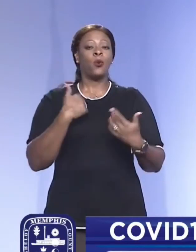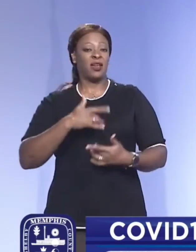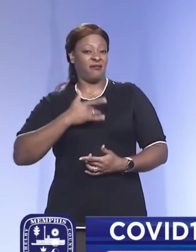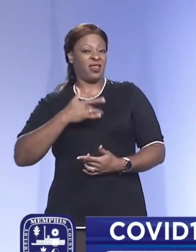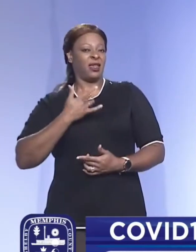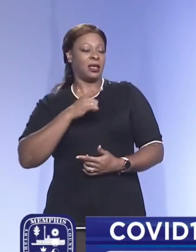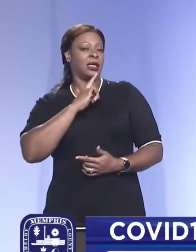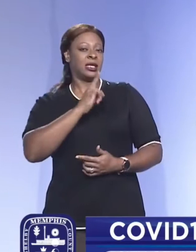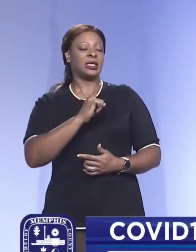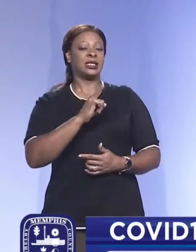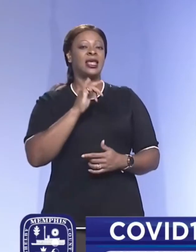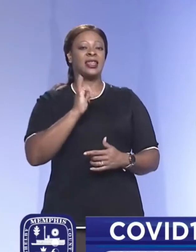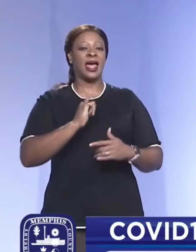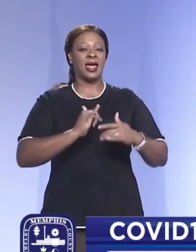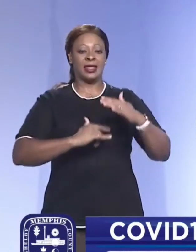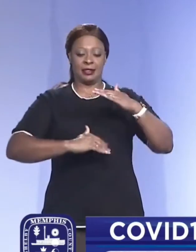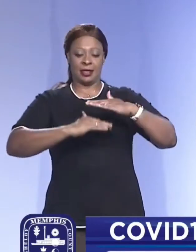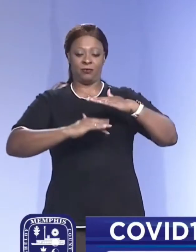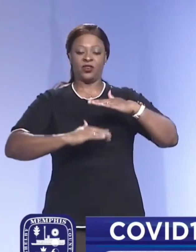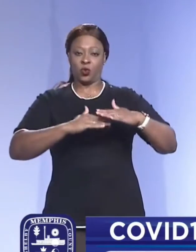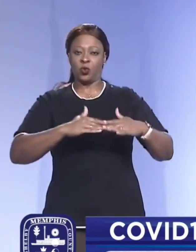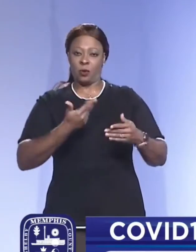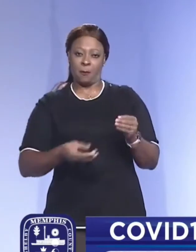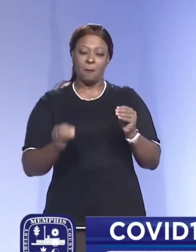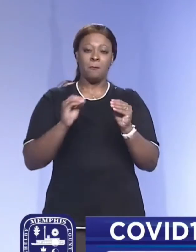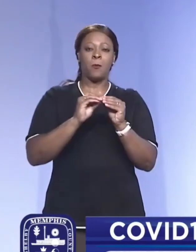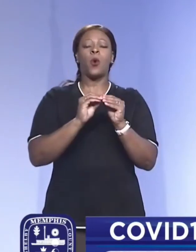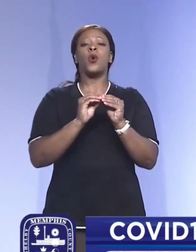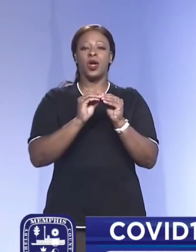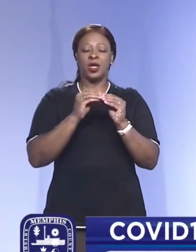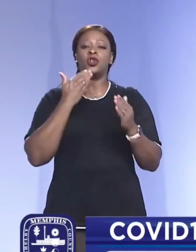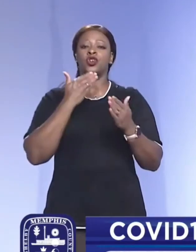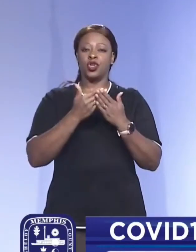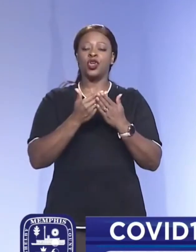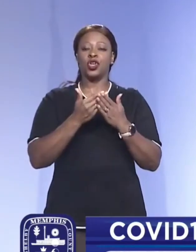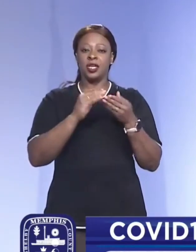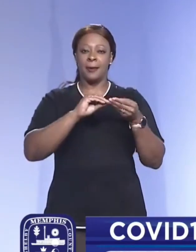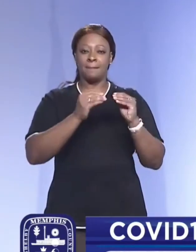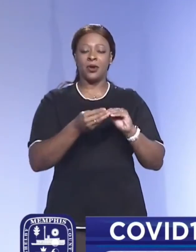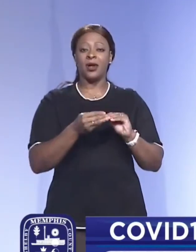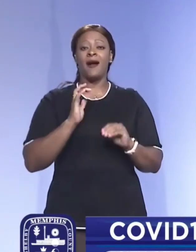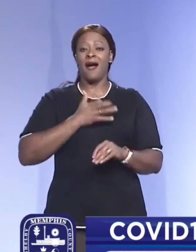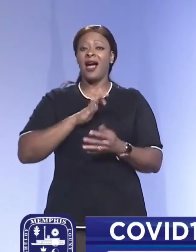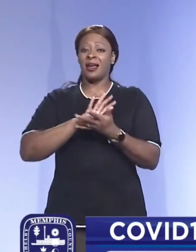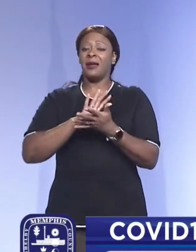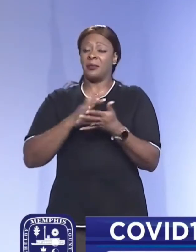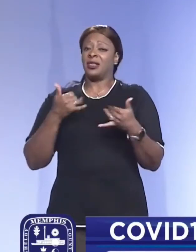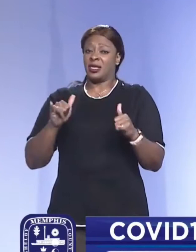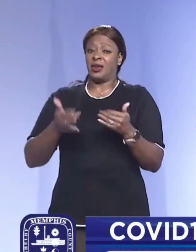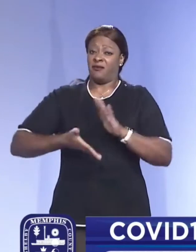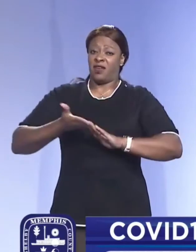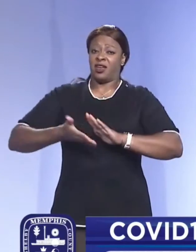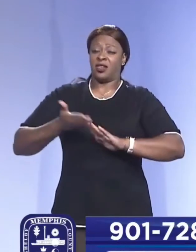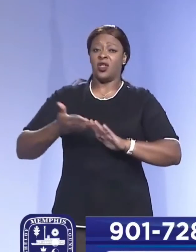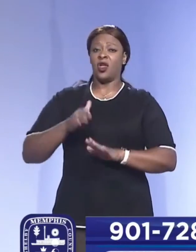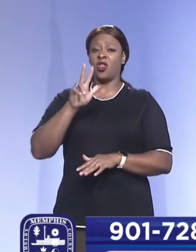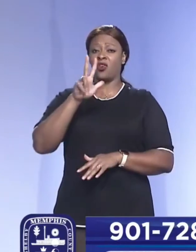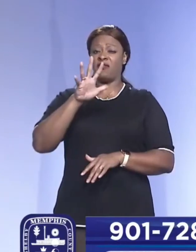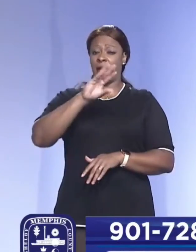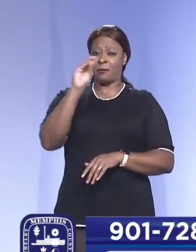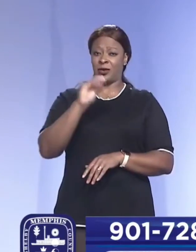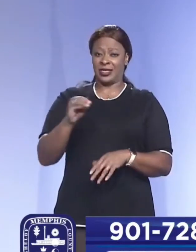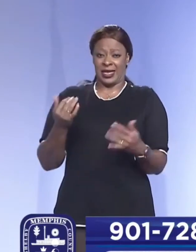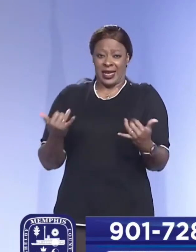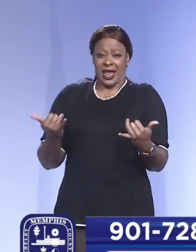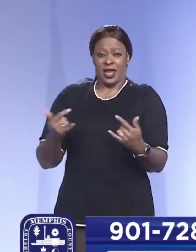be the thresholds that would allow a more dense return. And I'll remind you, our campus is currently functioning at about 35%